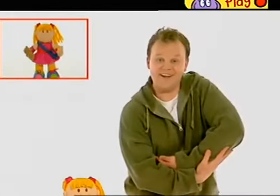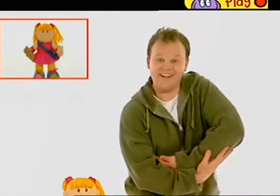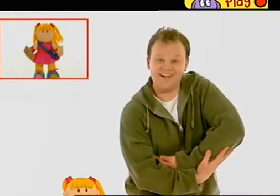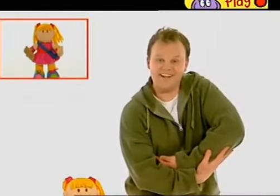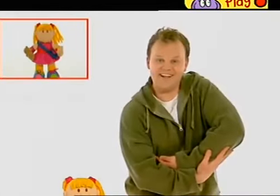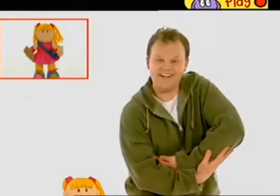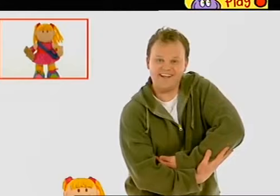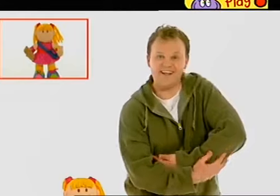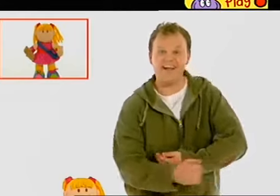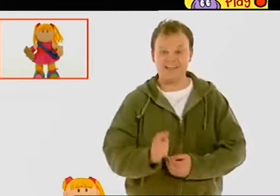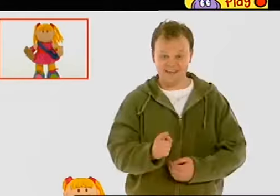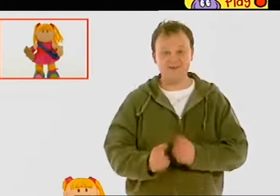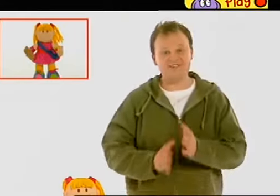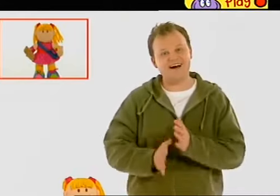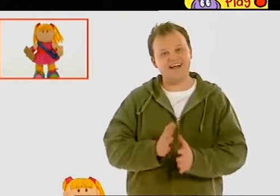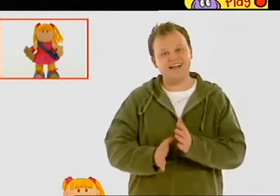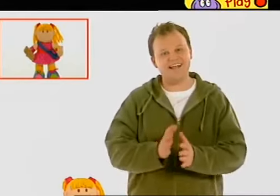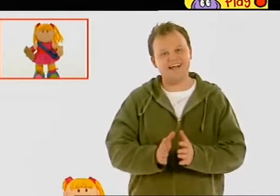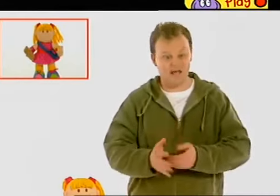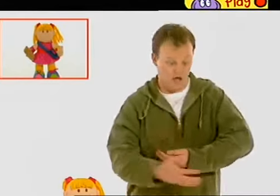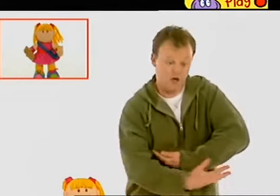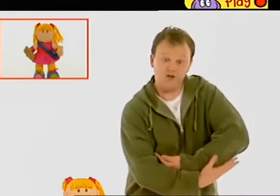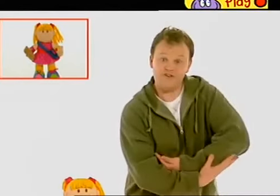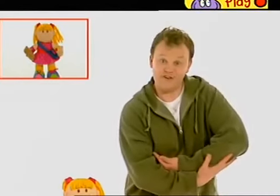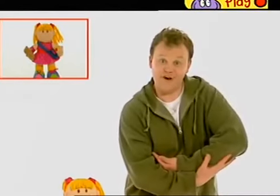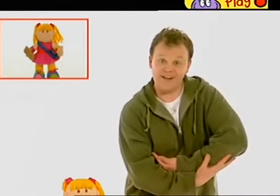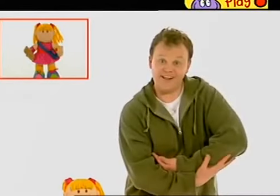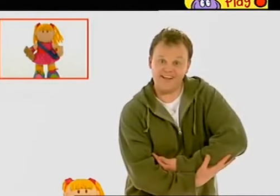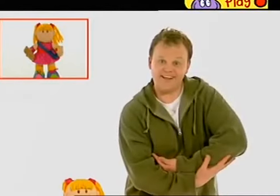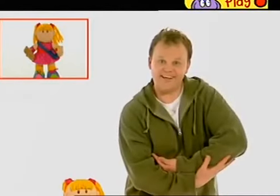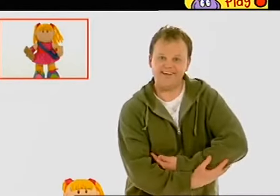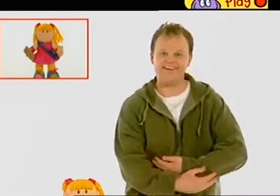Doll. You sign. Doll.